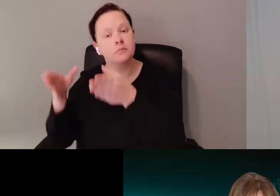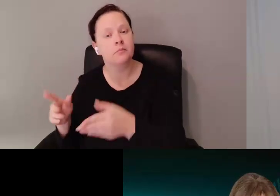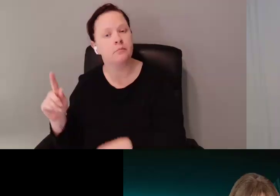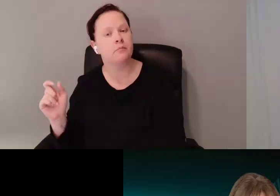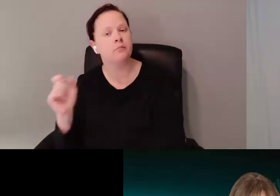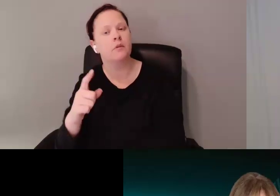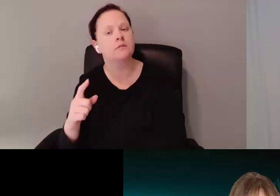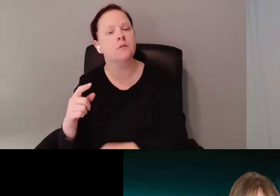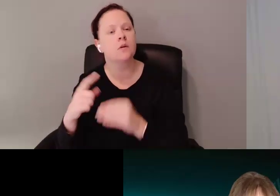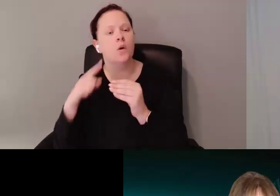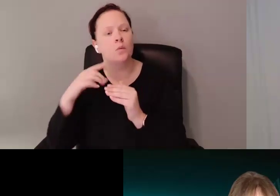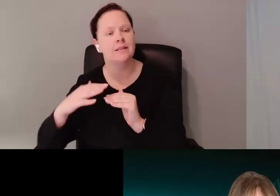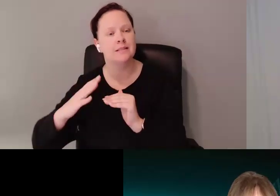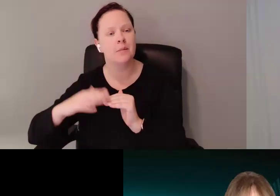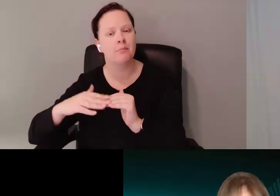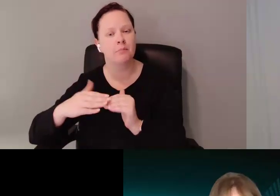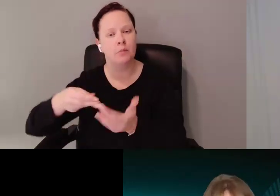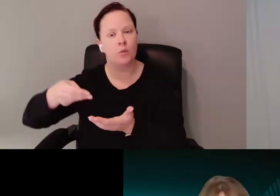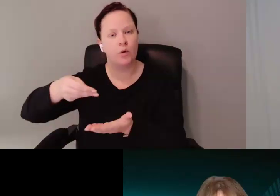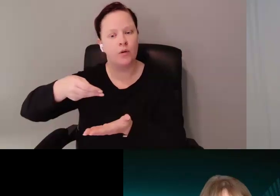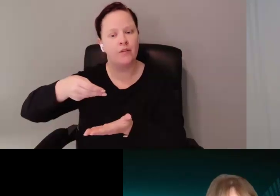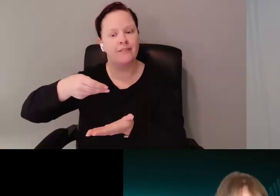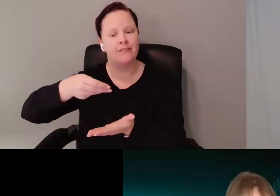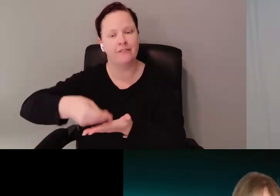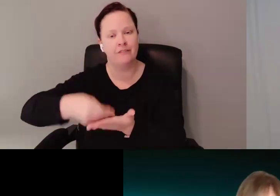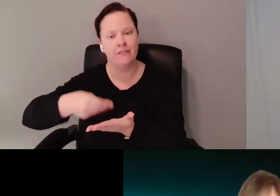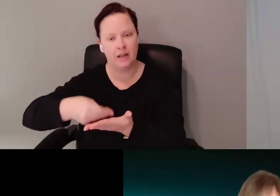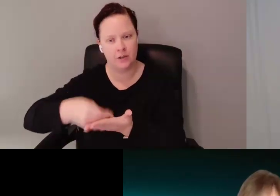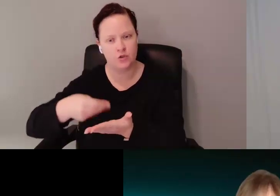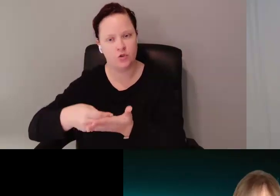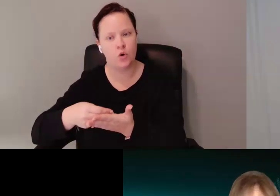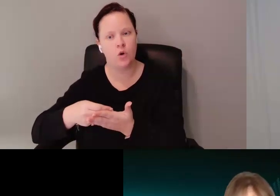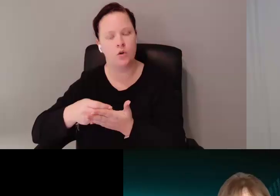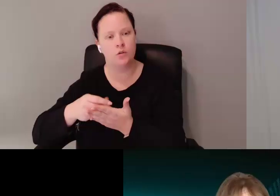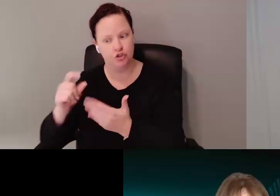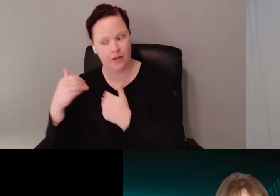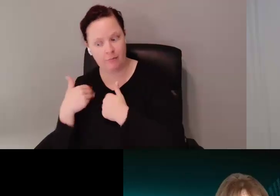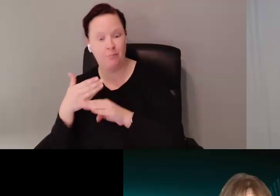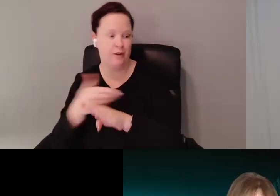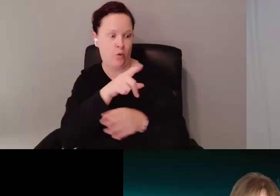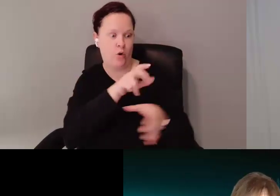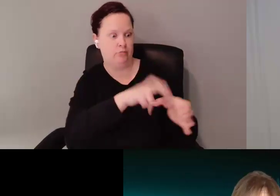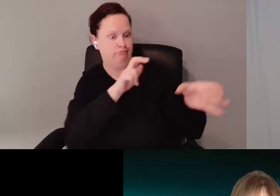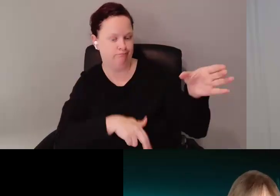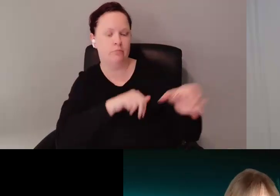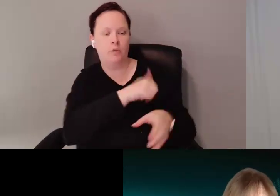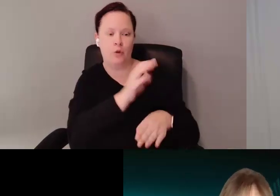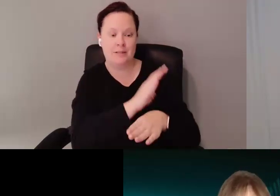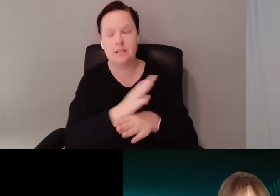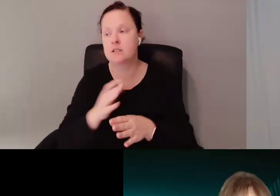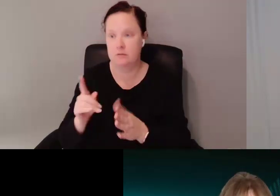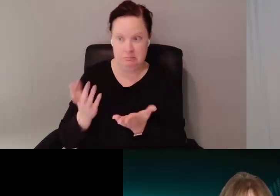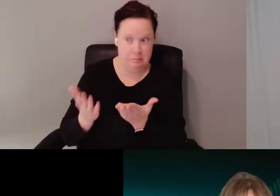minimum financial runway you would recommend before leaving your traditional employment to start a business? I would guess it depends on what your expenses are,